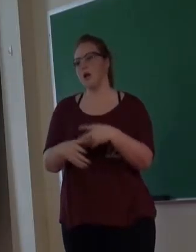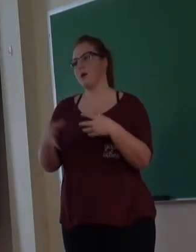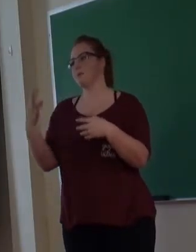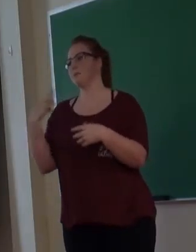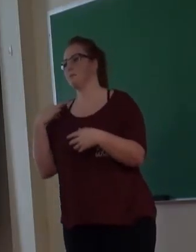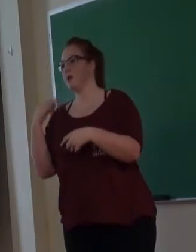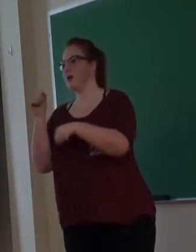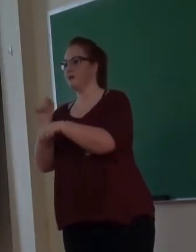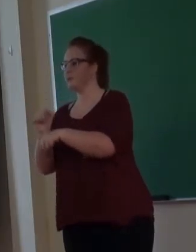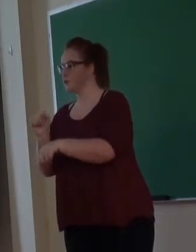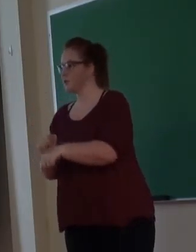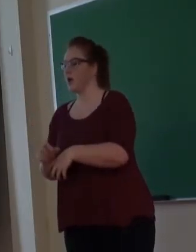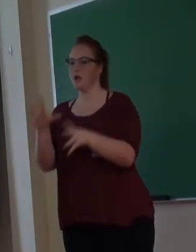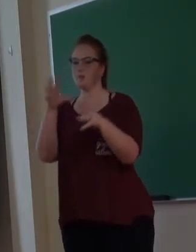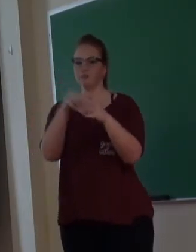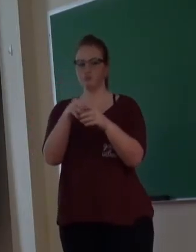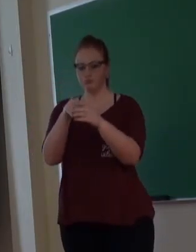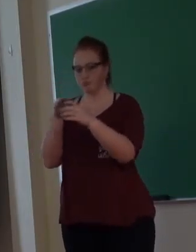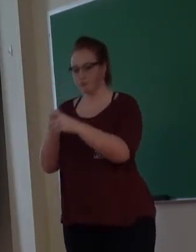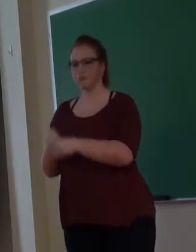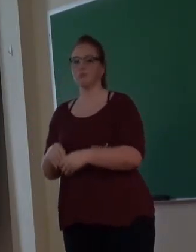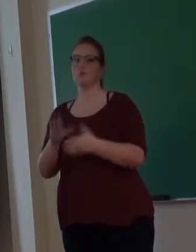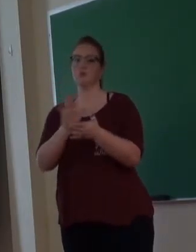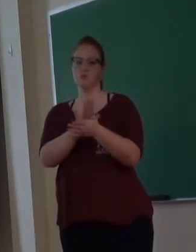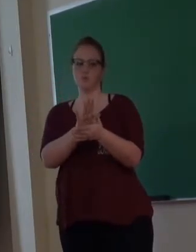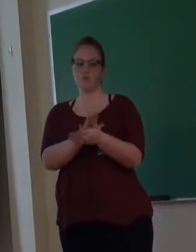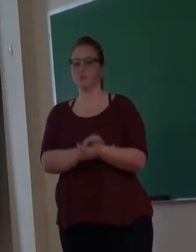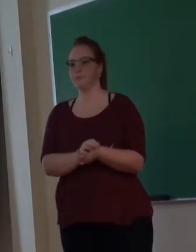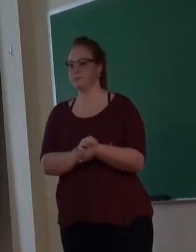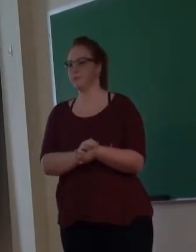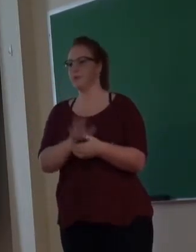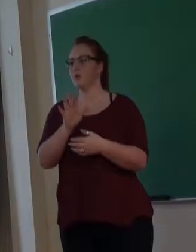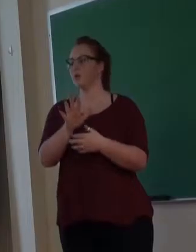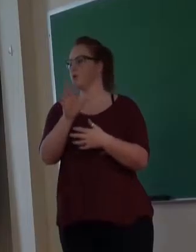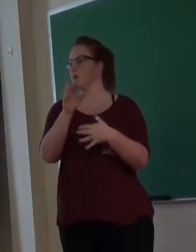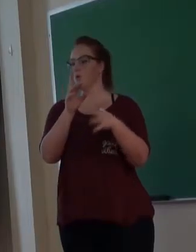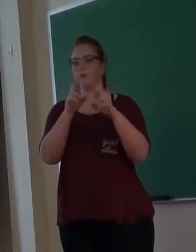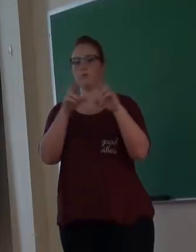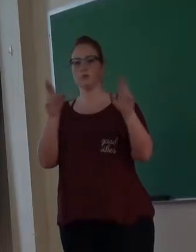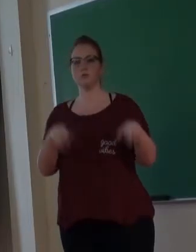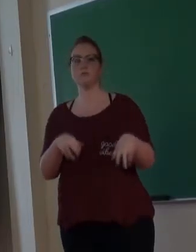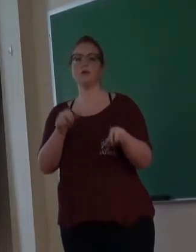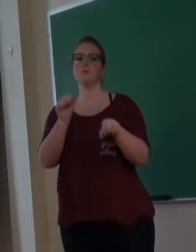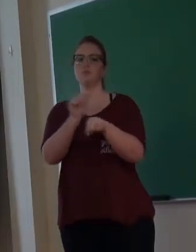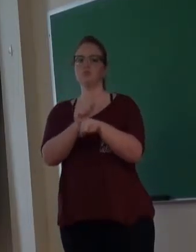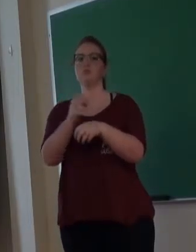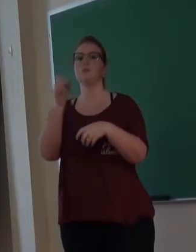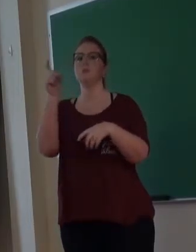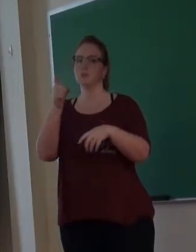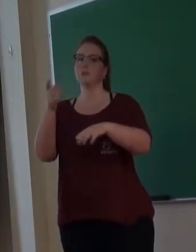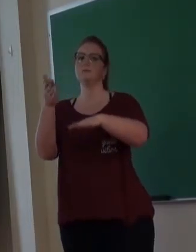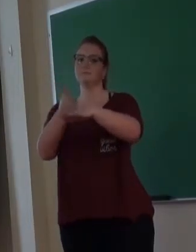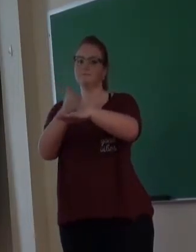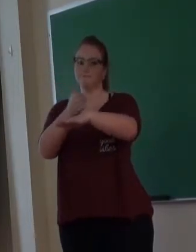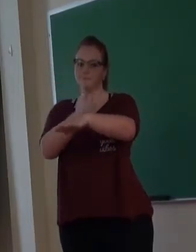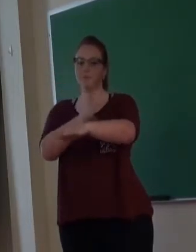job. Okay, so what I mean by that is your resume is definitely a work in progress, that we will get started now,